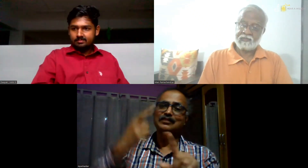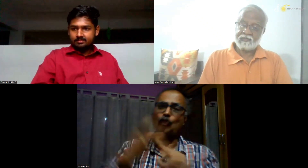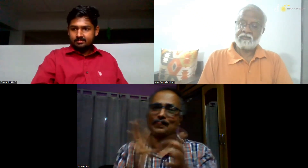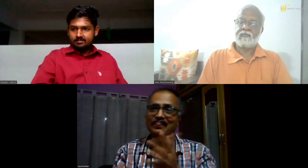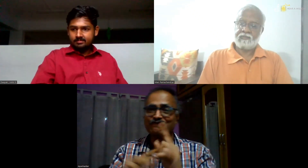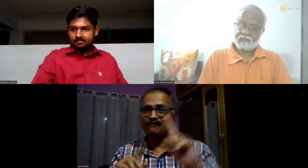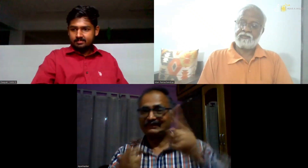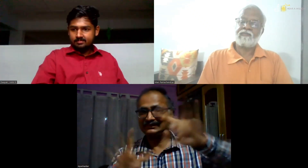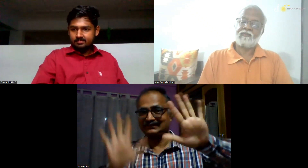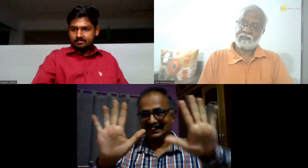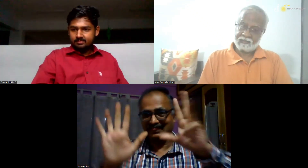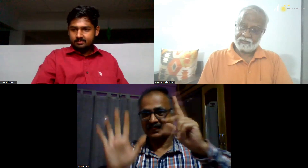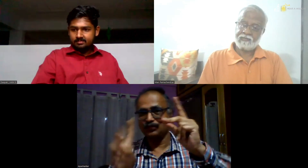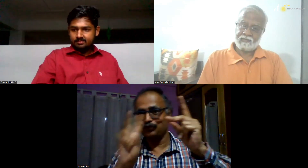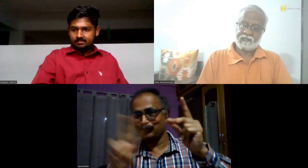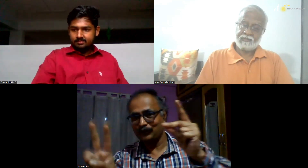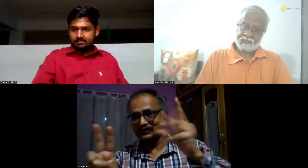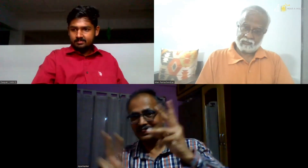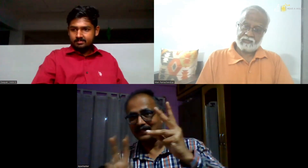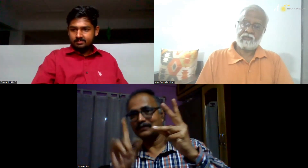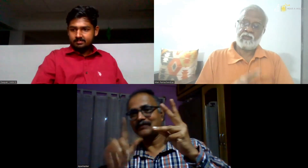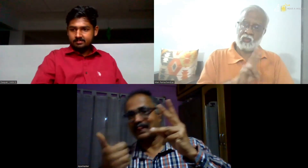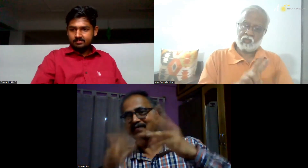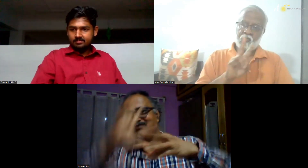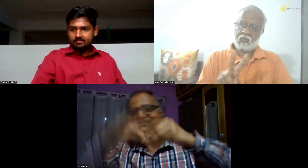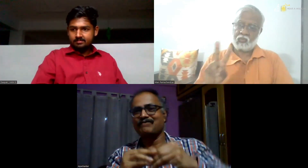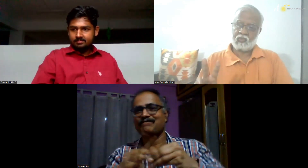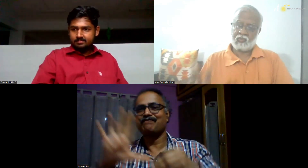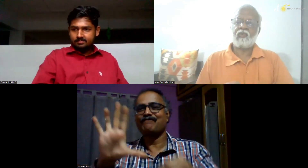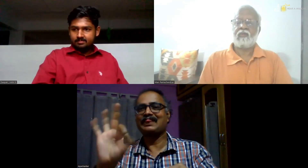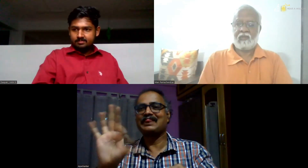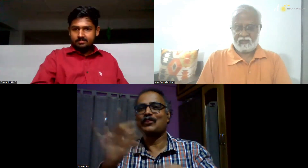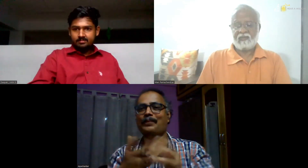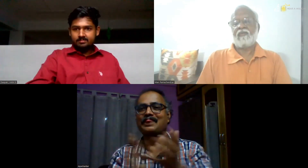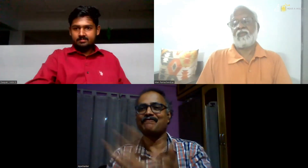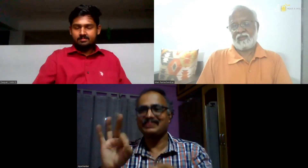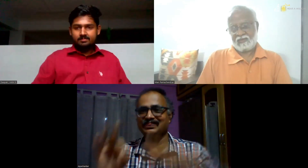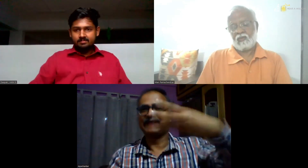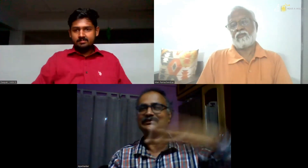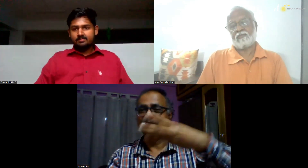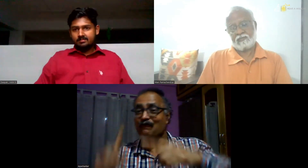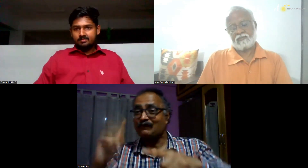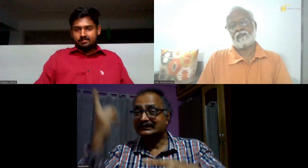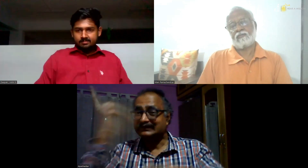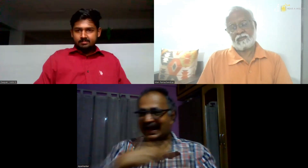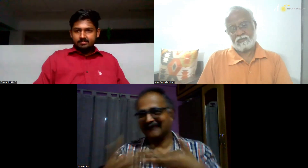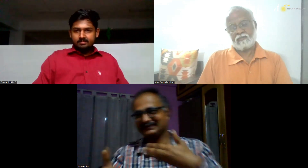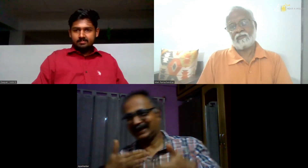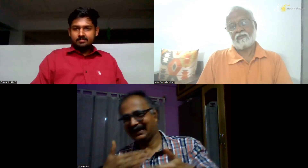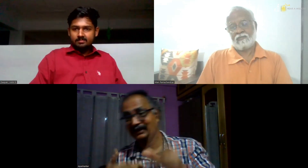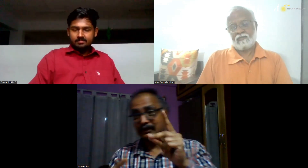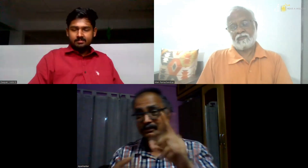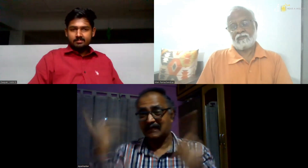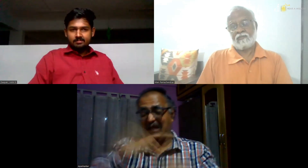Then the next day, we again walked for 10 kilometers, then 22, then 16. It makes around